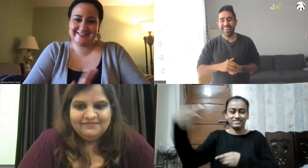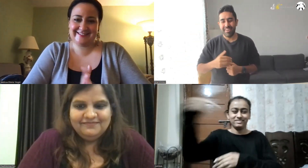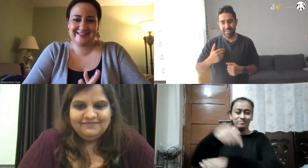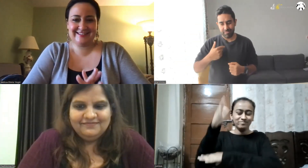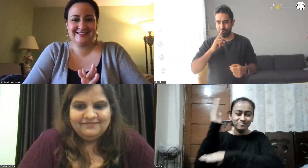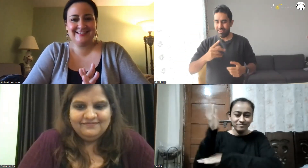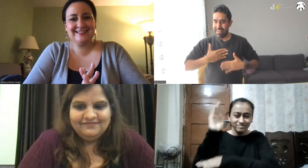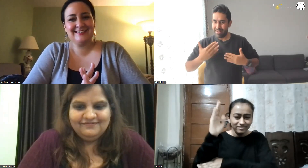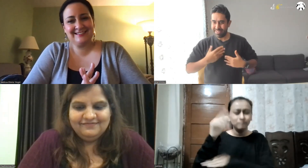Hello.